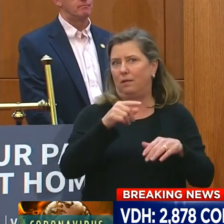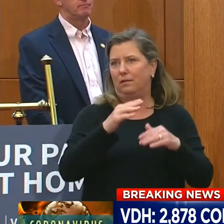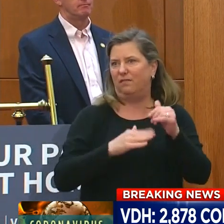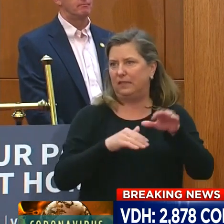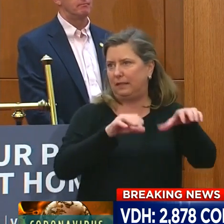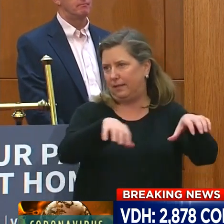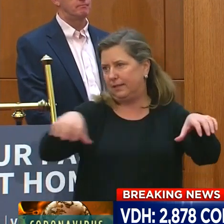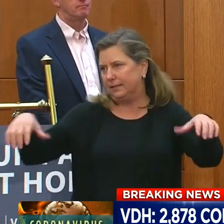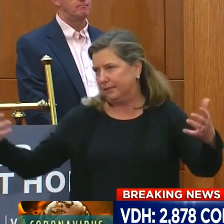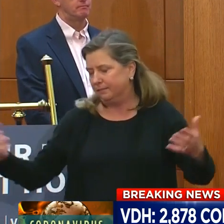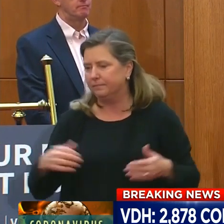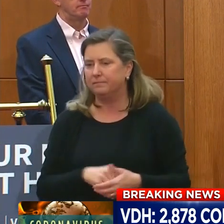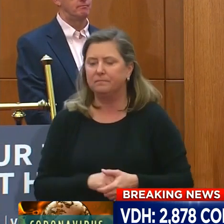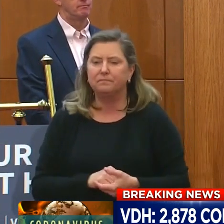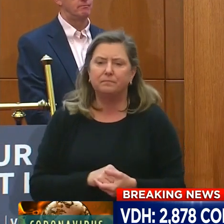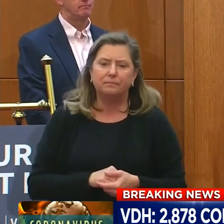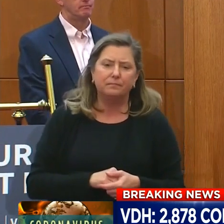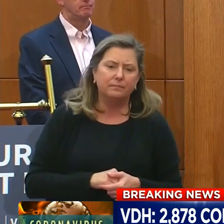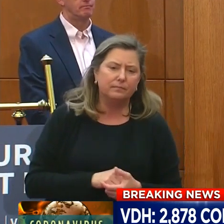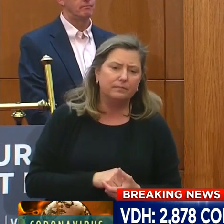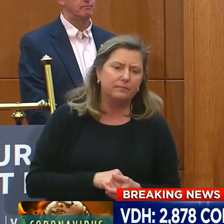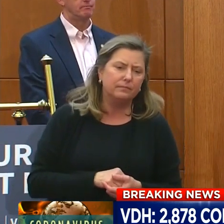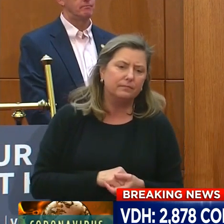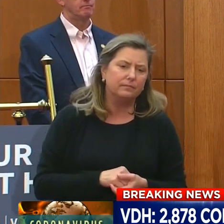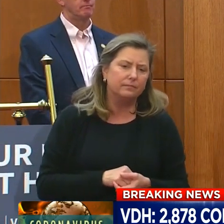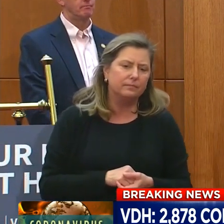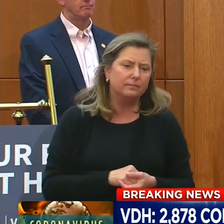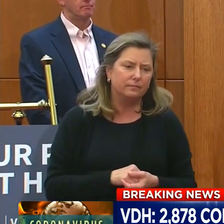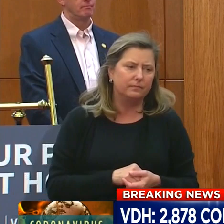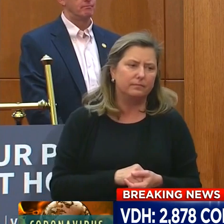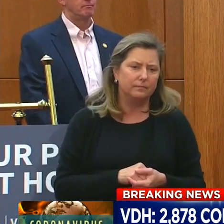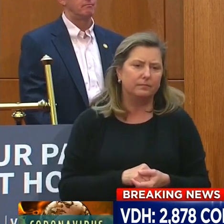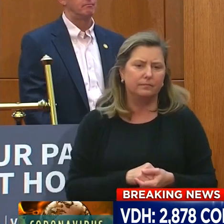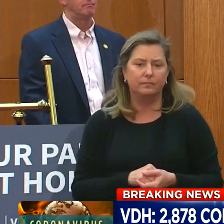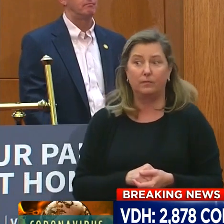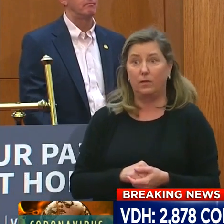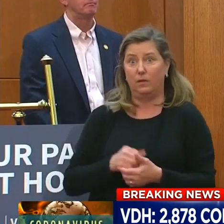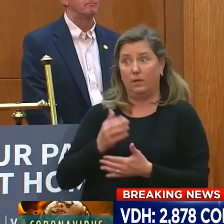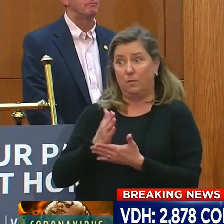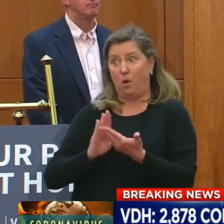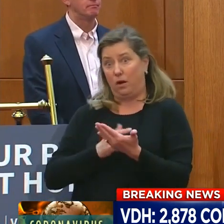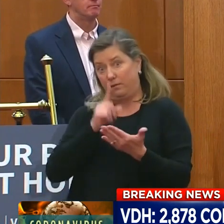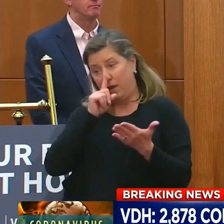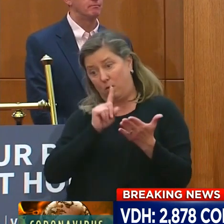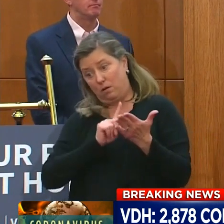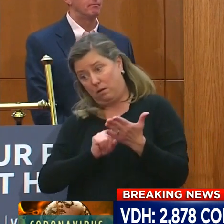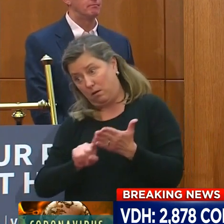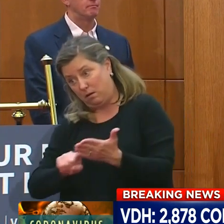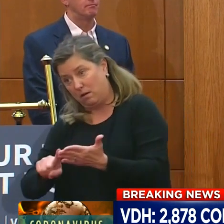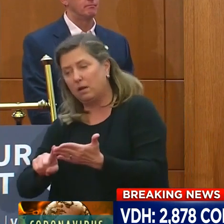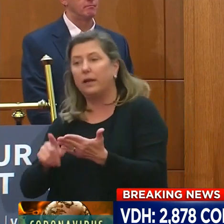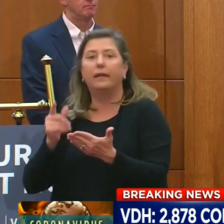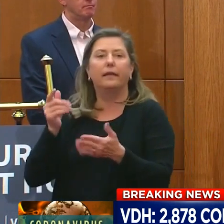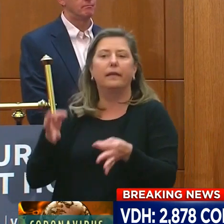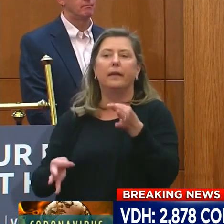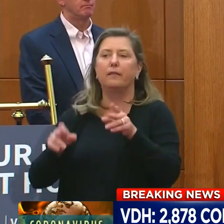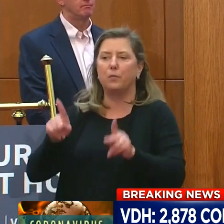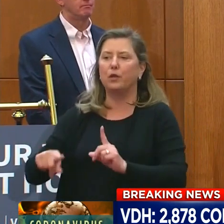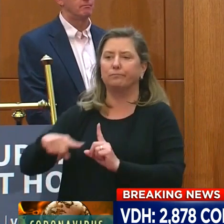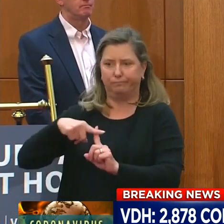do in our investigations, for example, around this would be to, as part of the contact investigation, would be